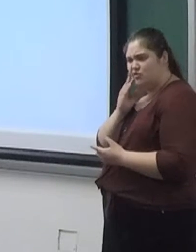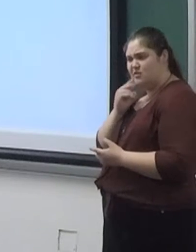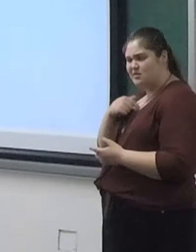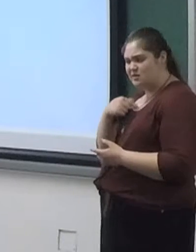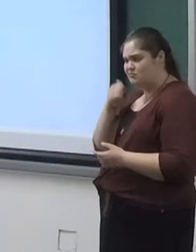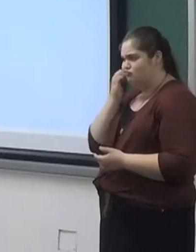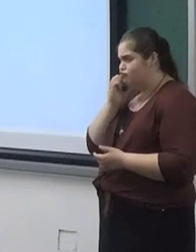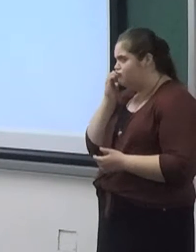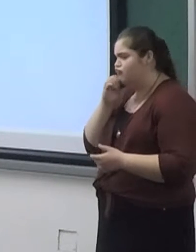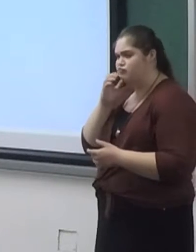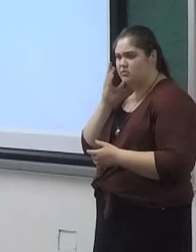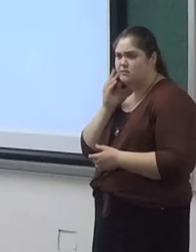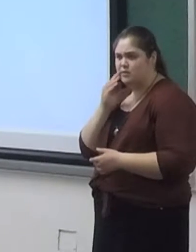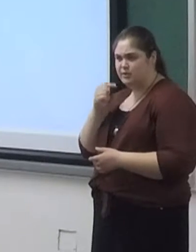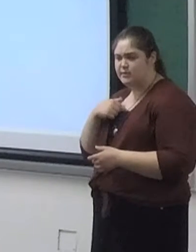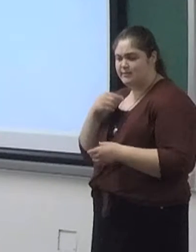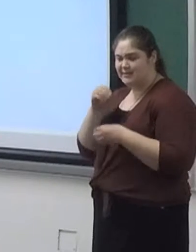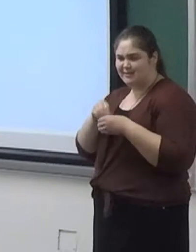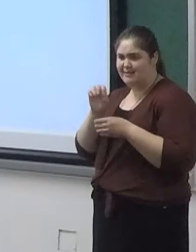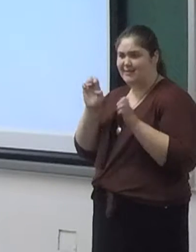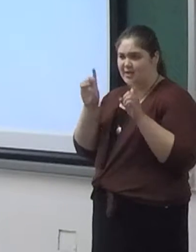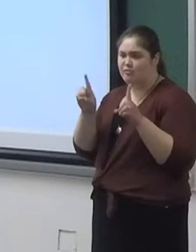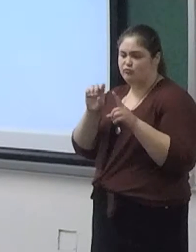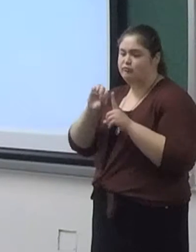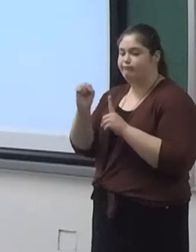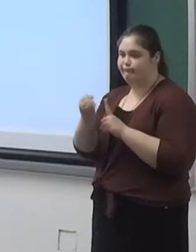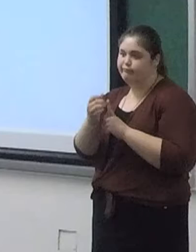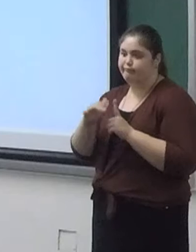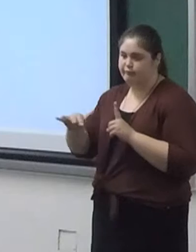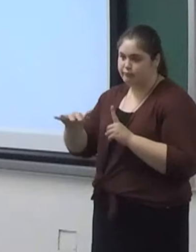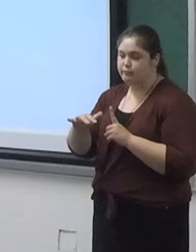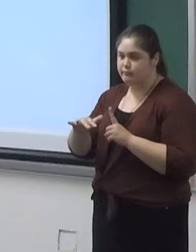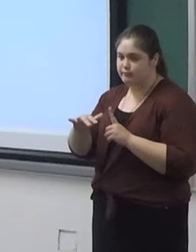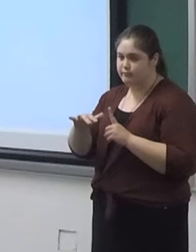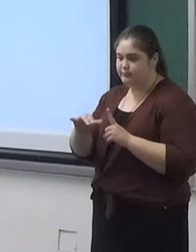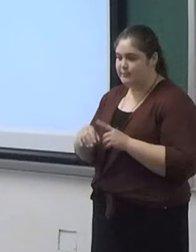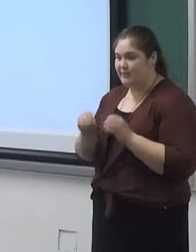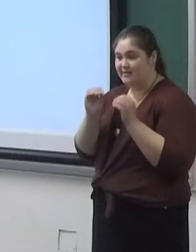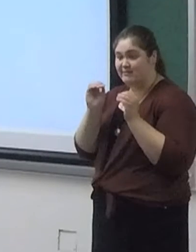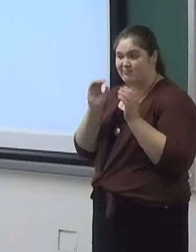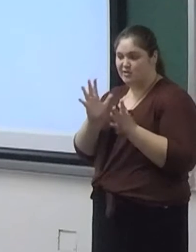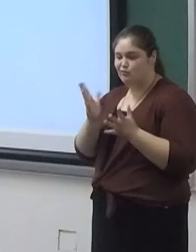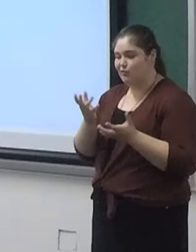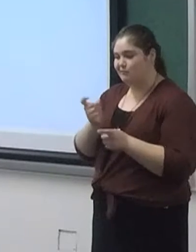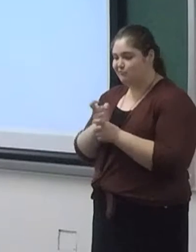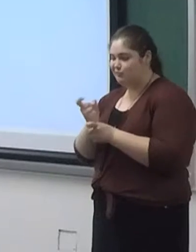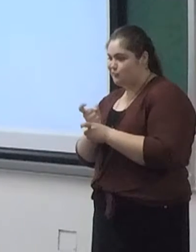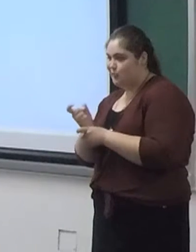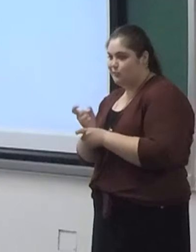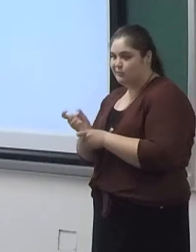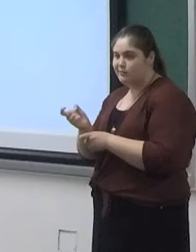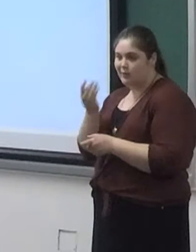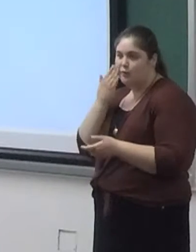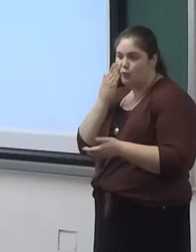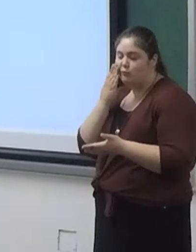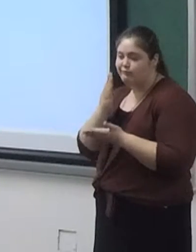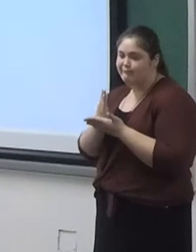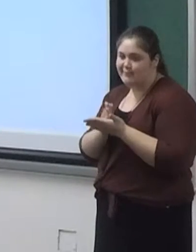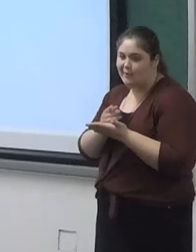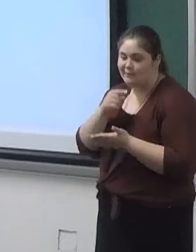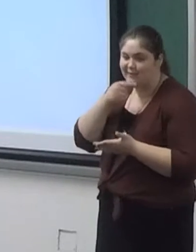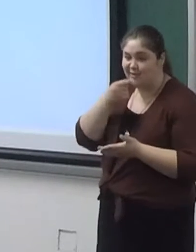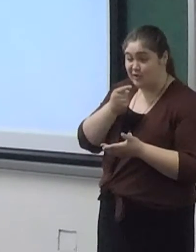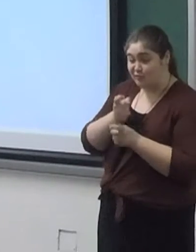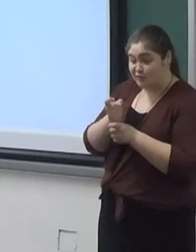especially in a educational setting, and teachers were trying to make jokes. And as some of you know, hearing jokes don't go